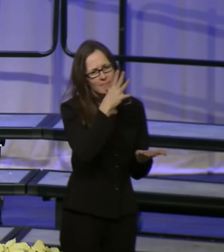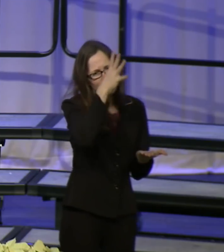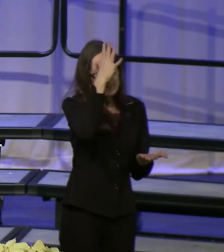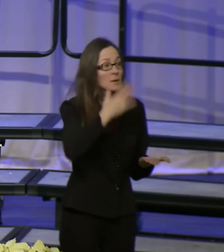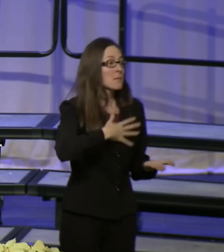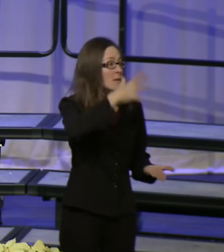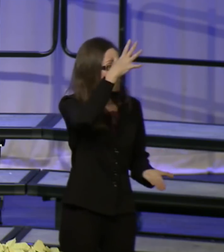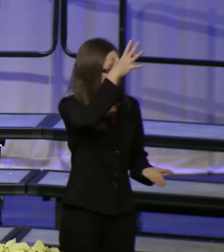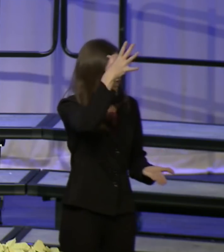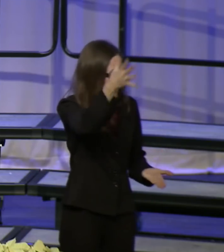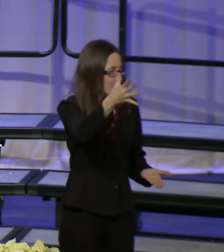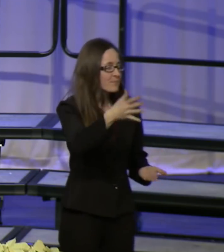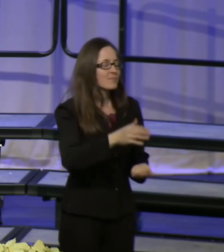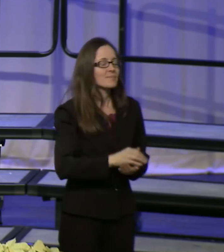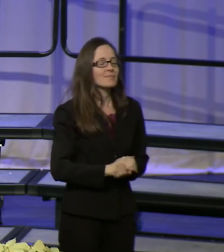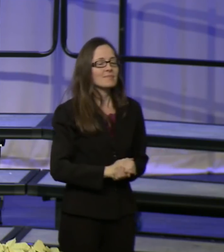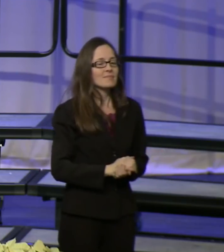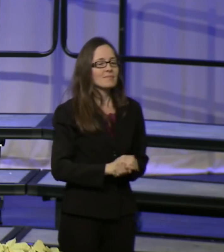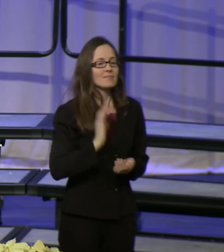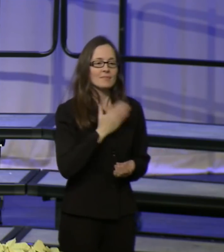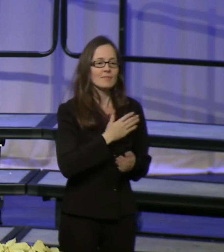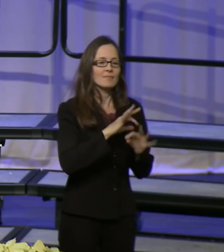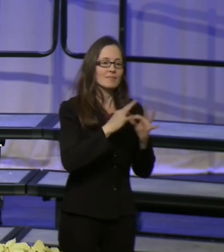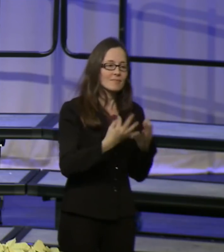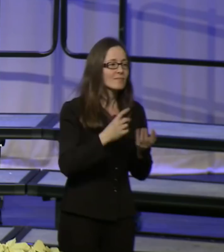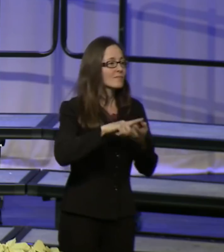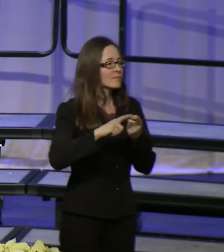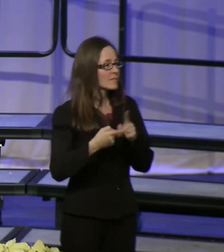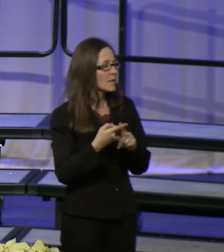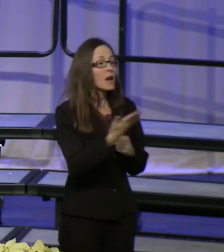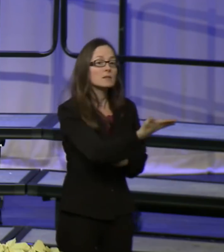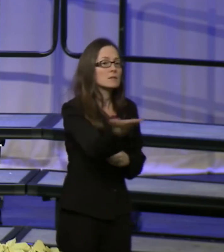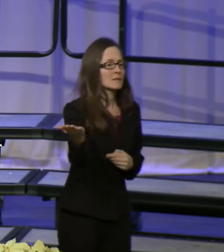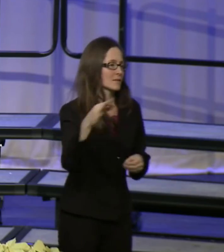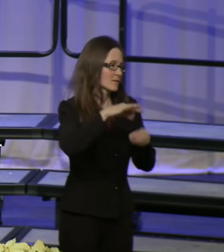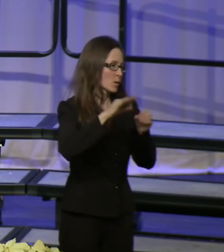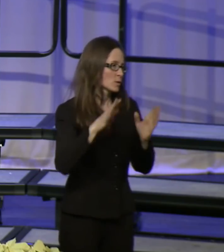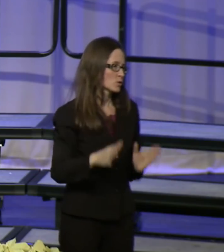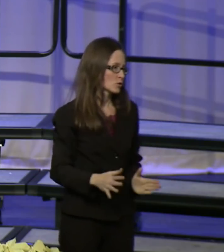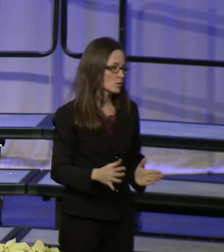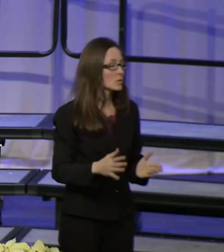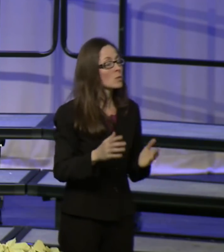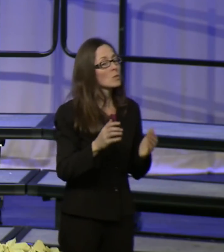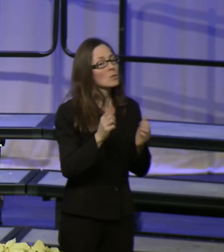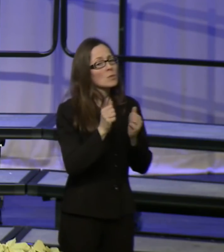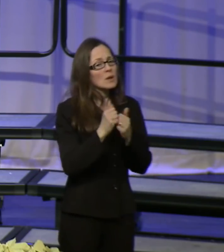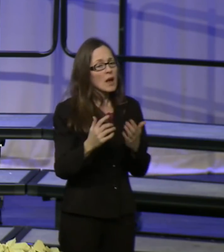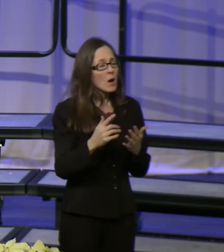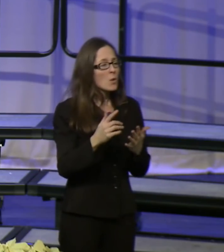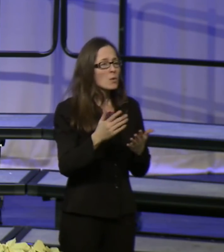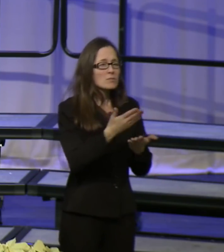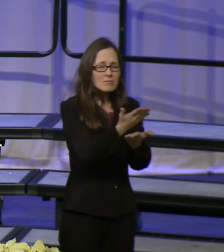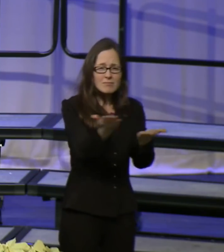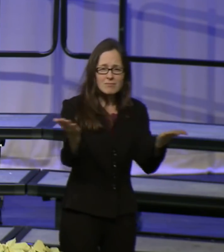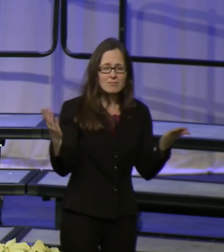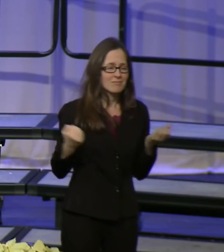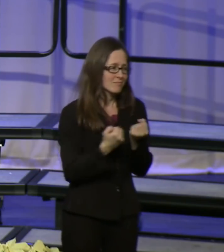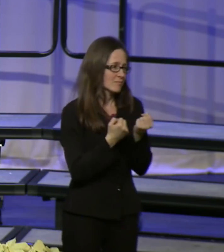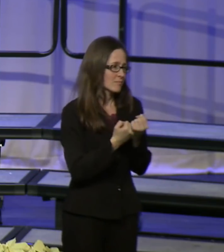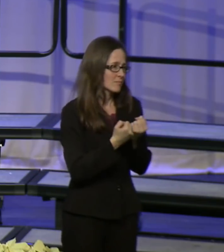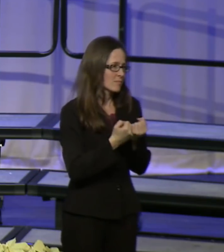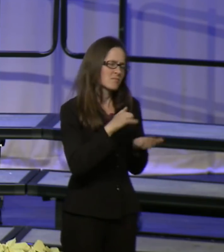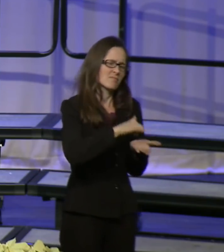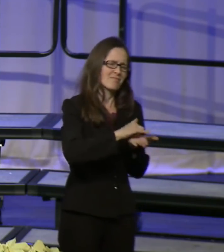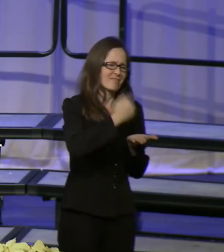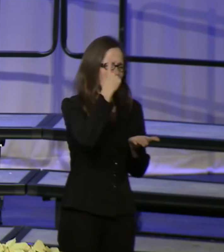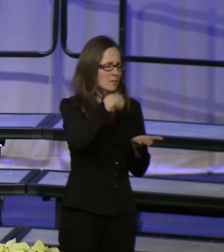granddad, our family and friends, and the voters, because without their dedication and support, I could not be here today. I want to